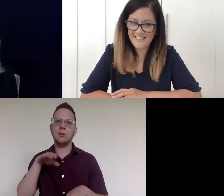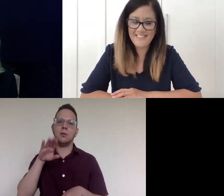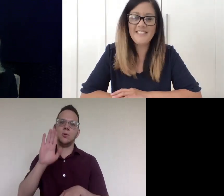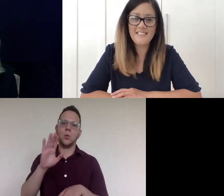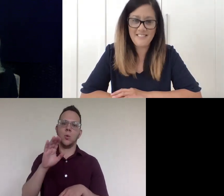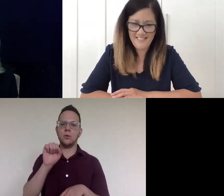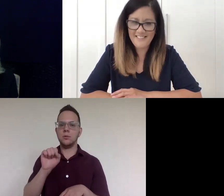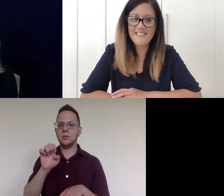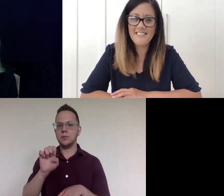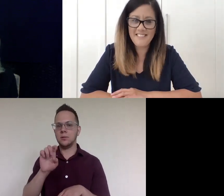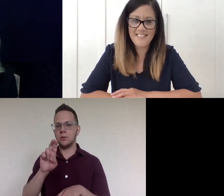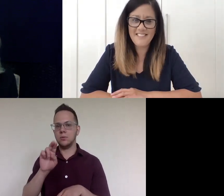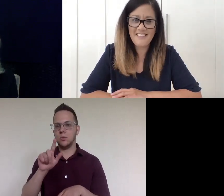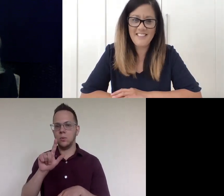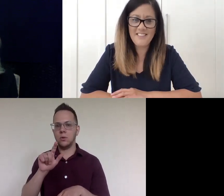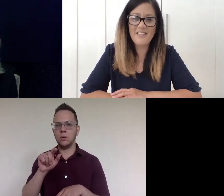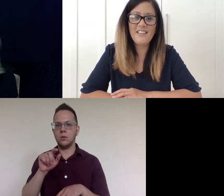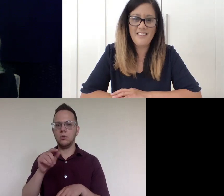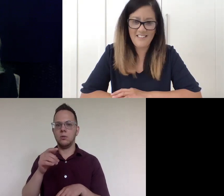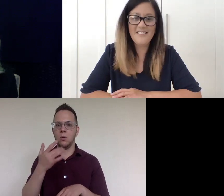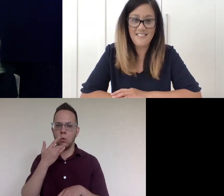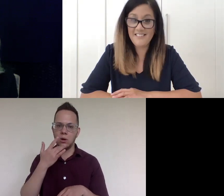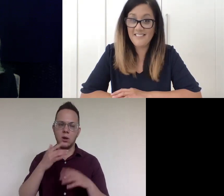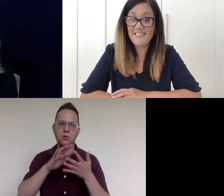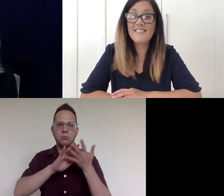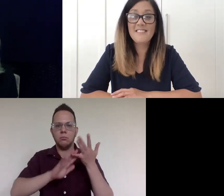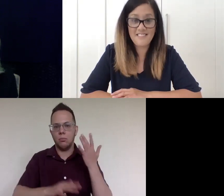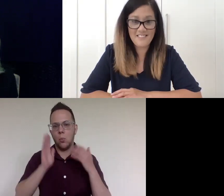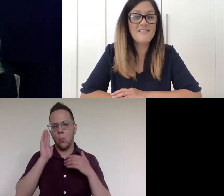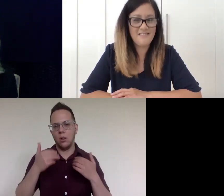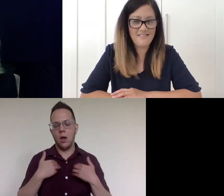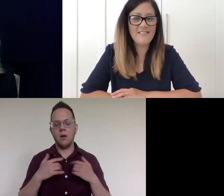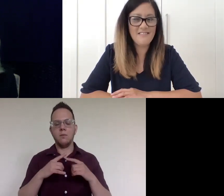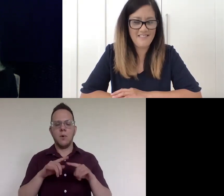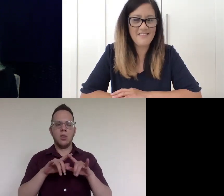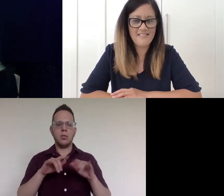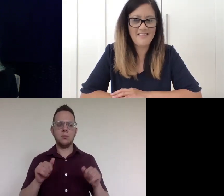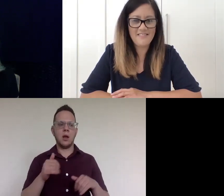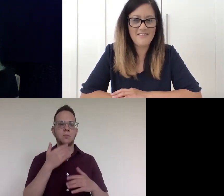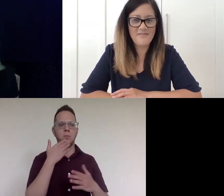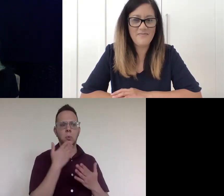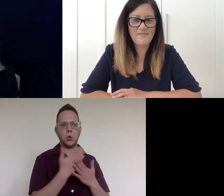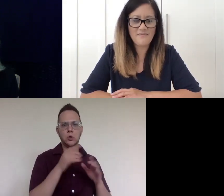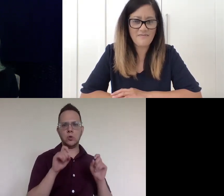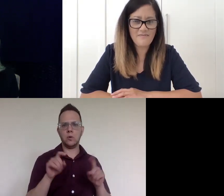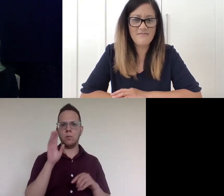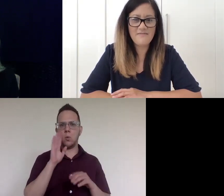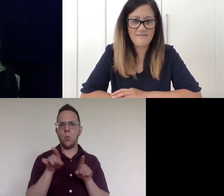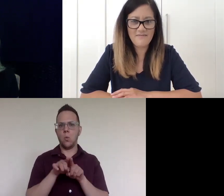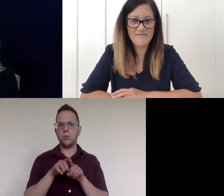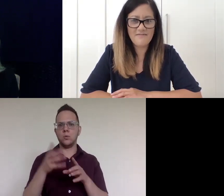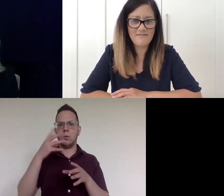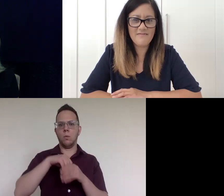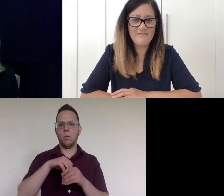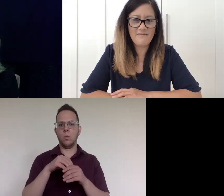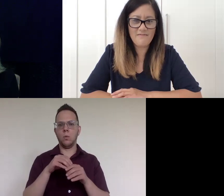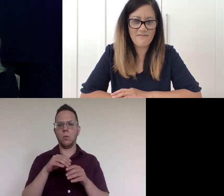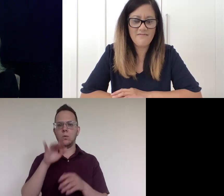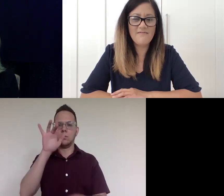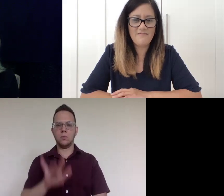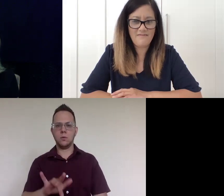identification? Or what's your sexual orientation? Actually, a good set of questions